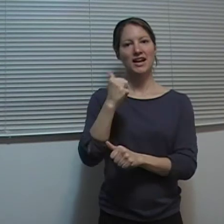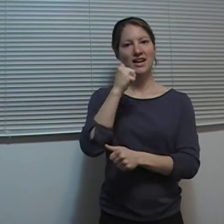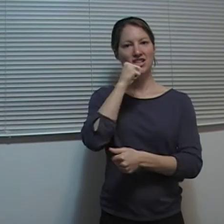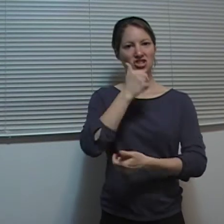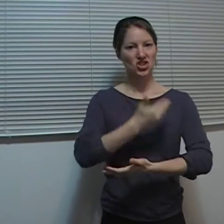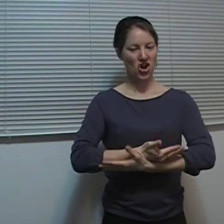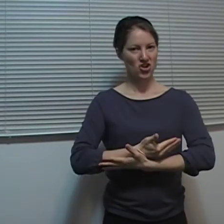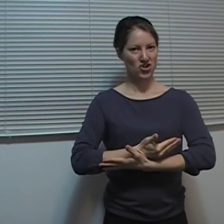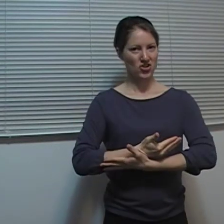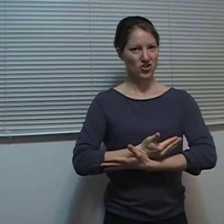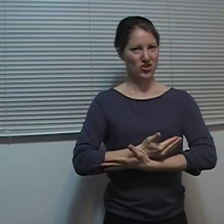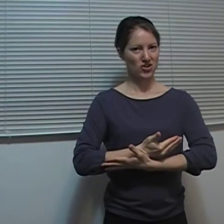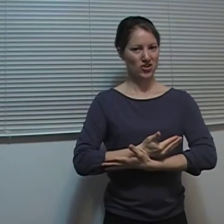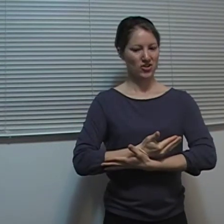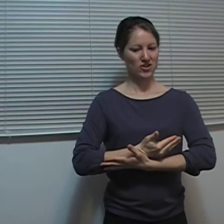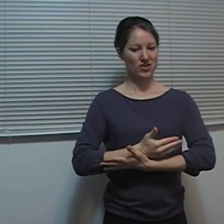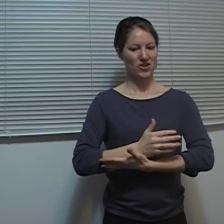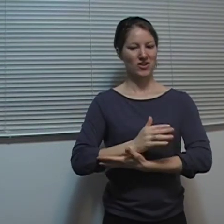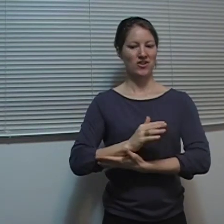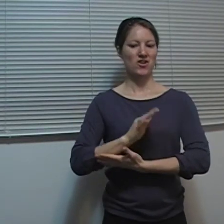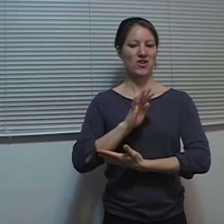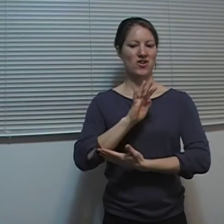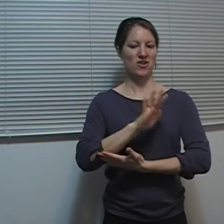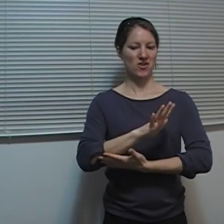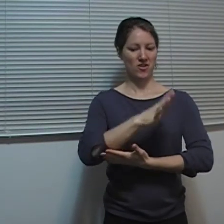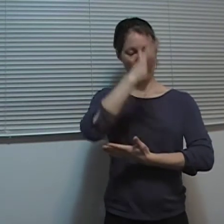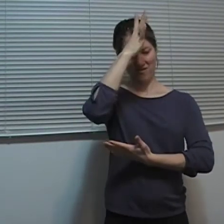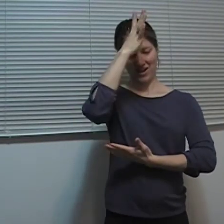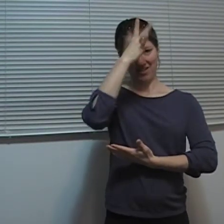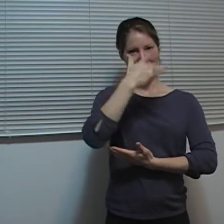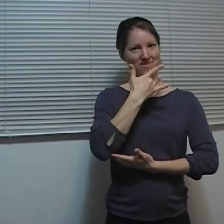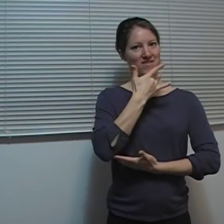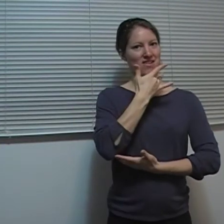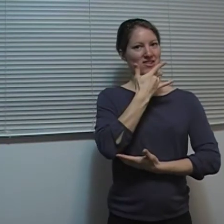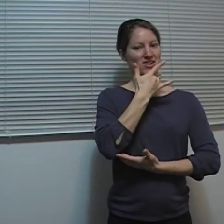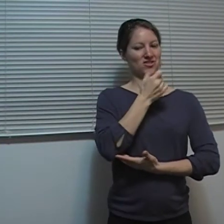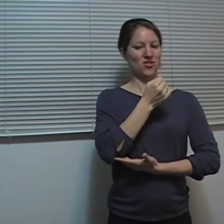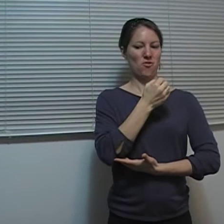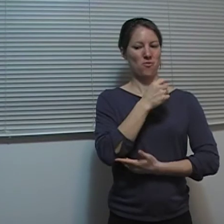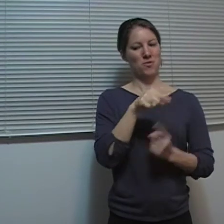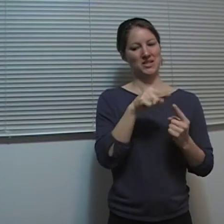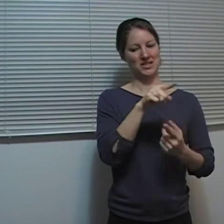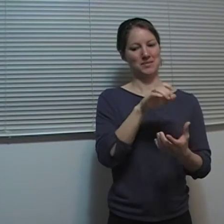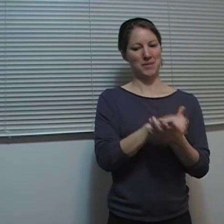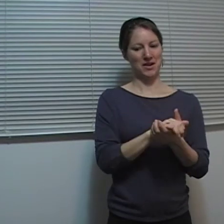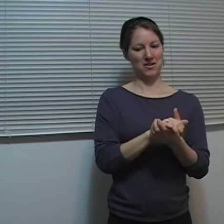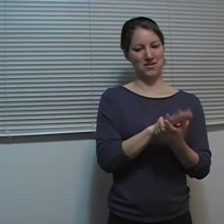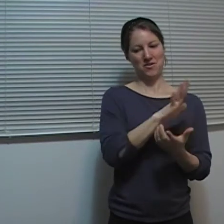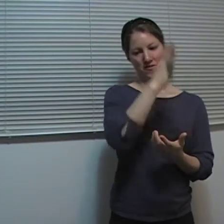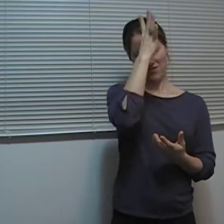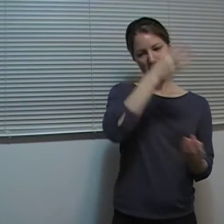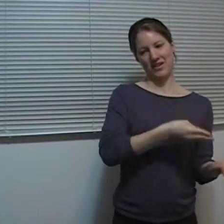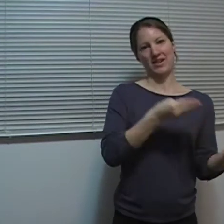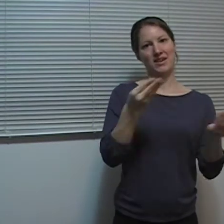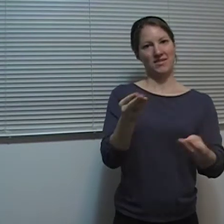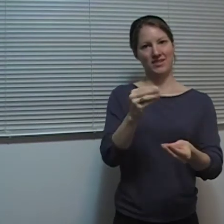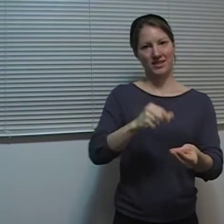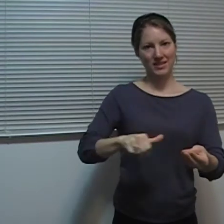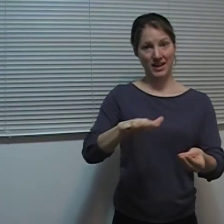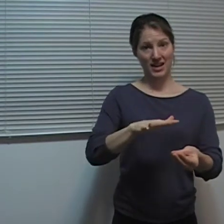Mary and John had 2 children first, and both of them were girls, and neither of them lived past the age of 3. Now that's not an